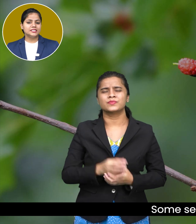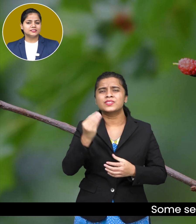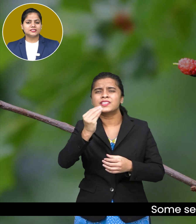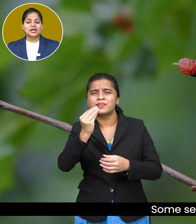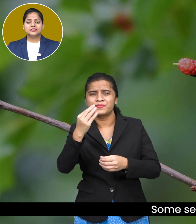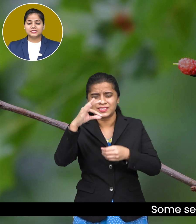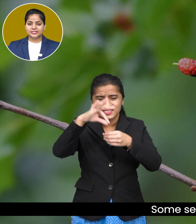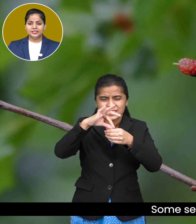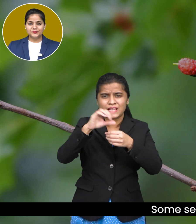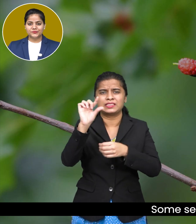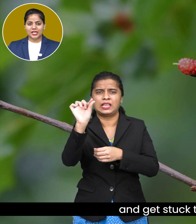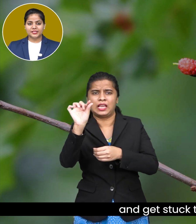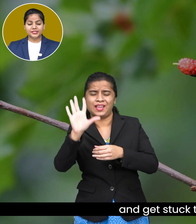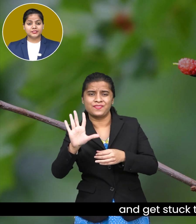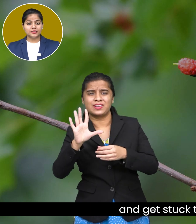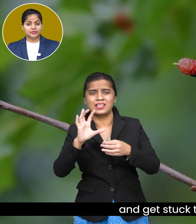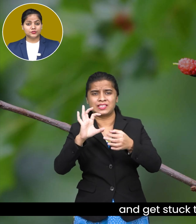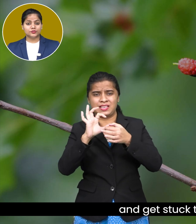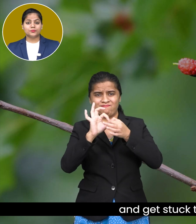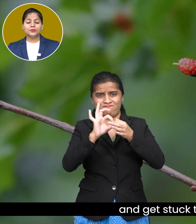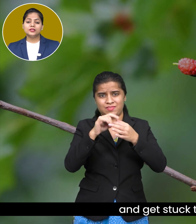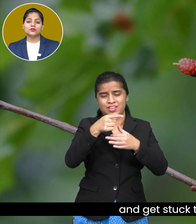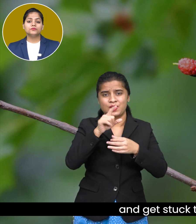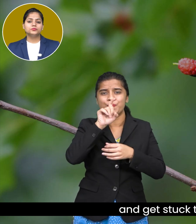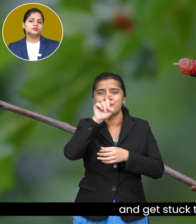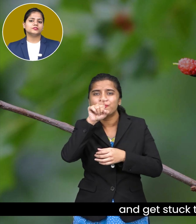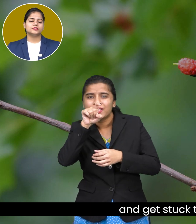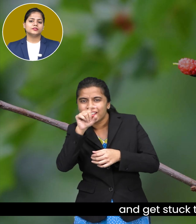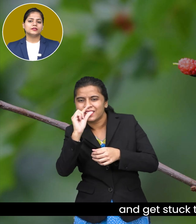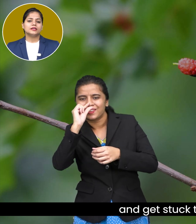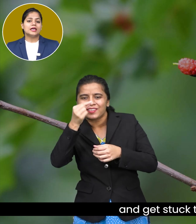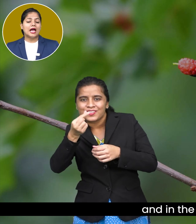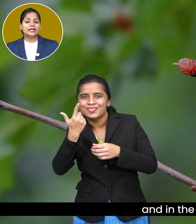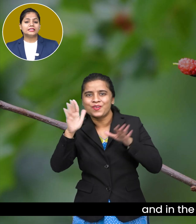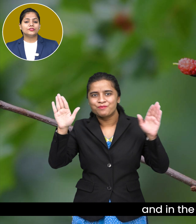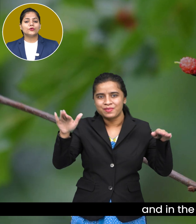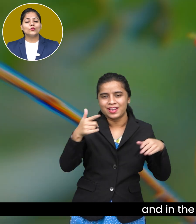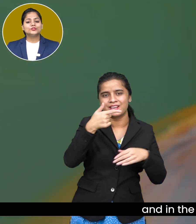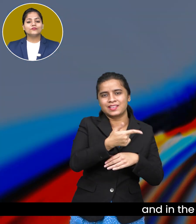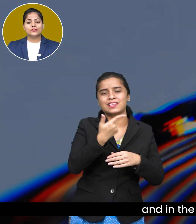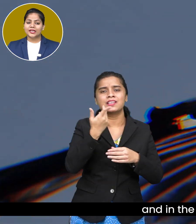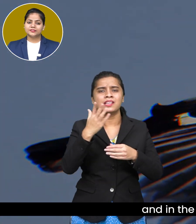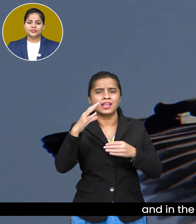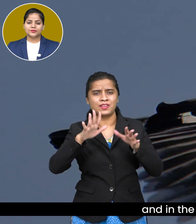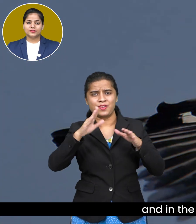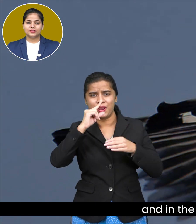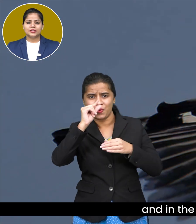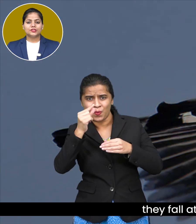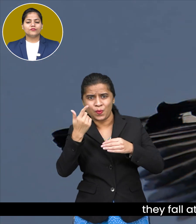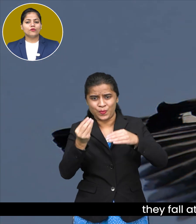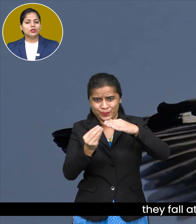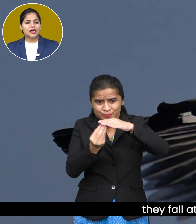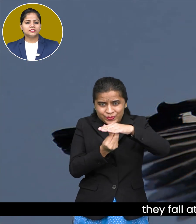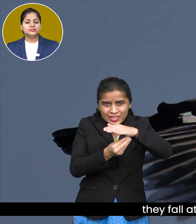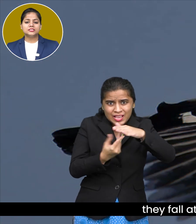Some seeds are sticky and get stuck to the beaks of birds, and in the course of flight,